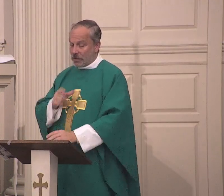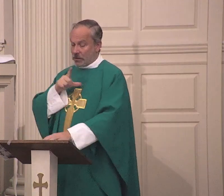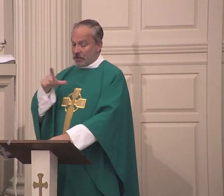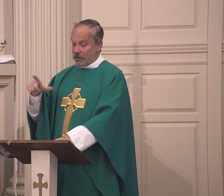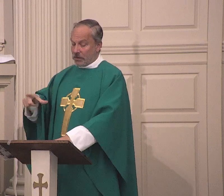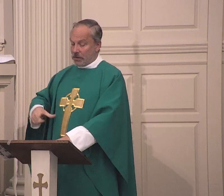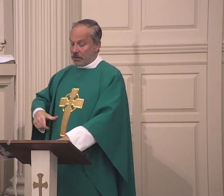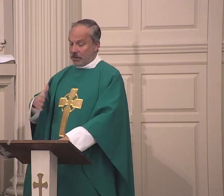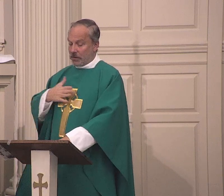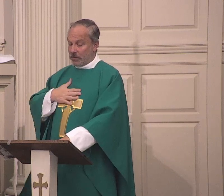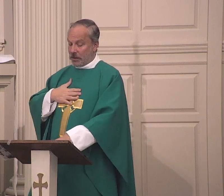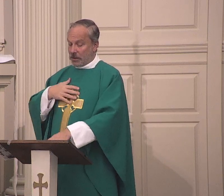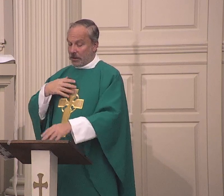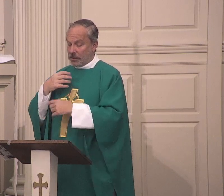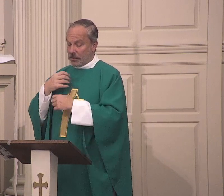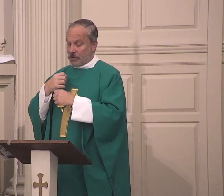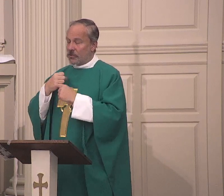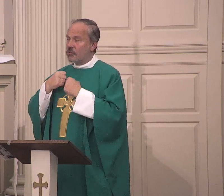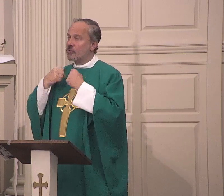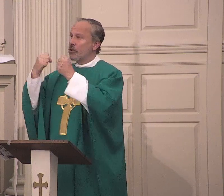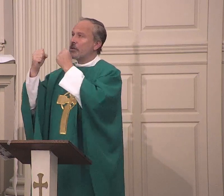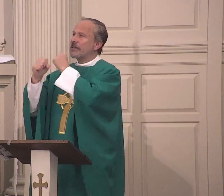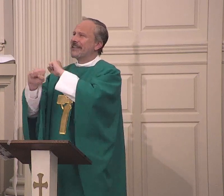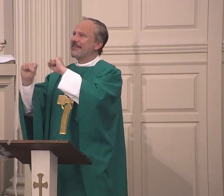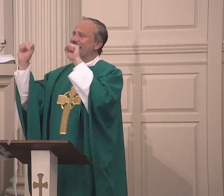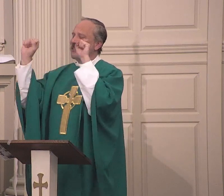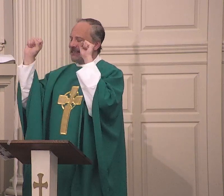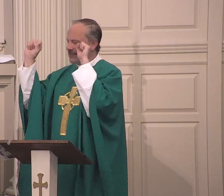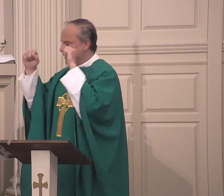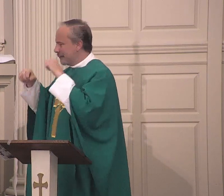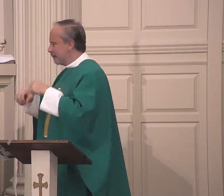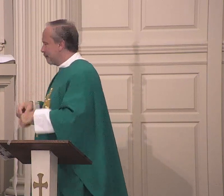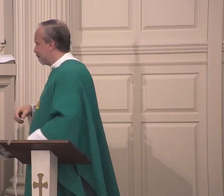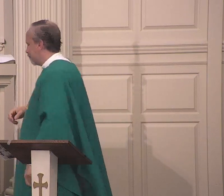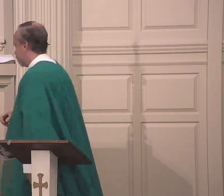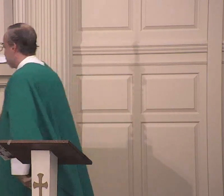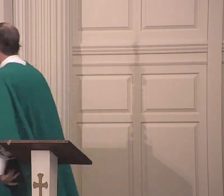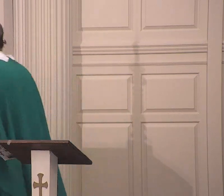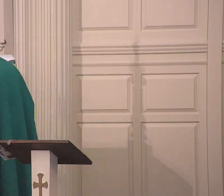help, O Lord, my strong salvation.